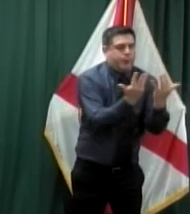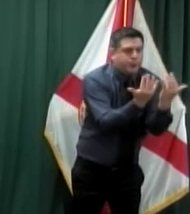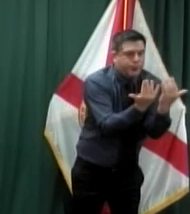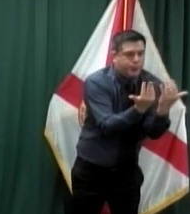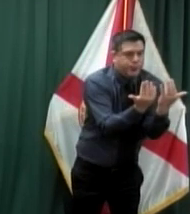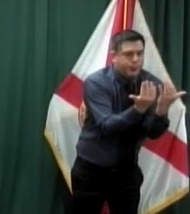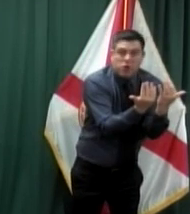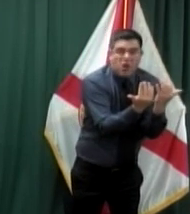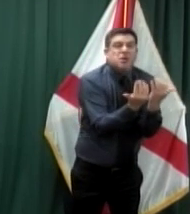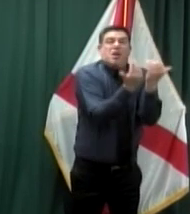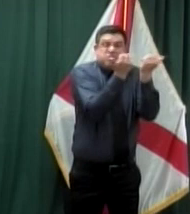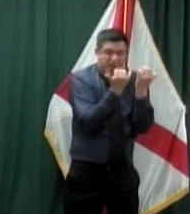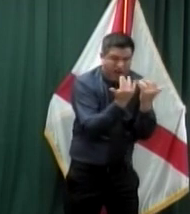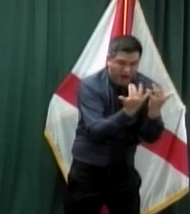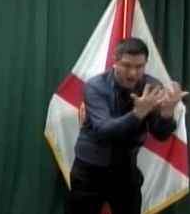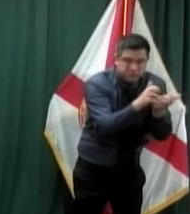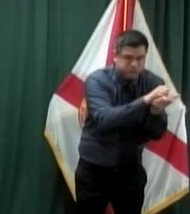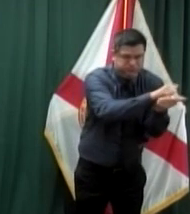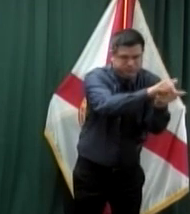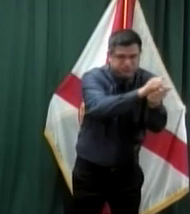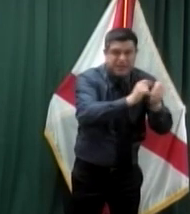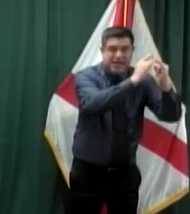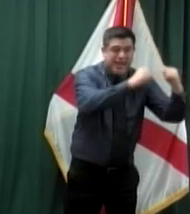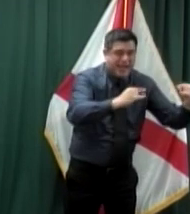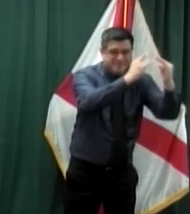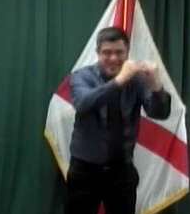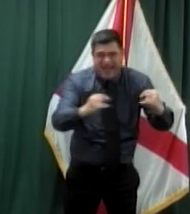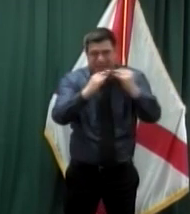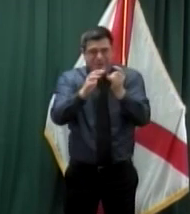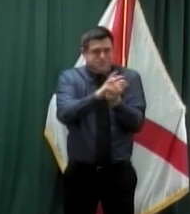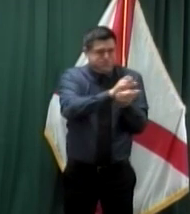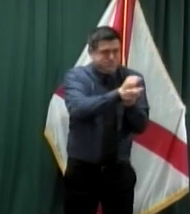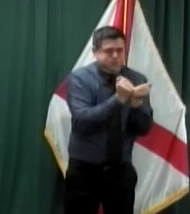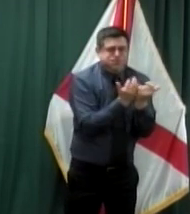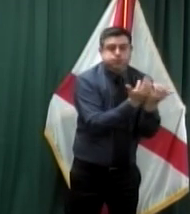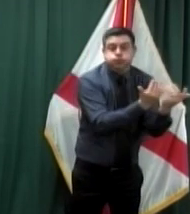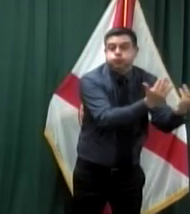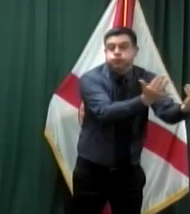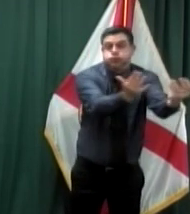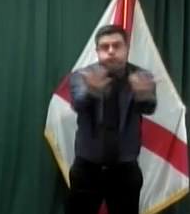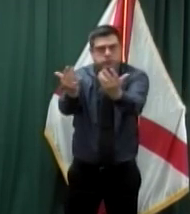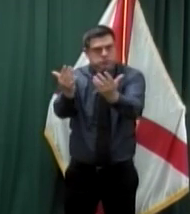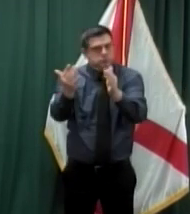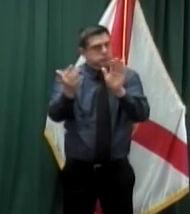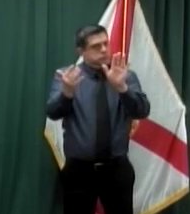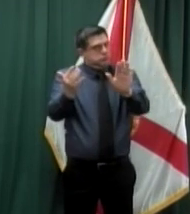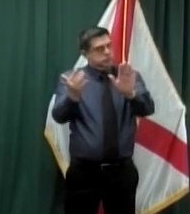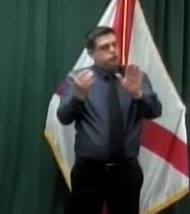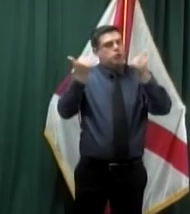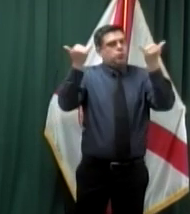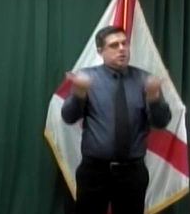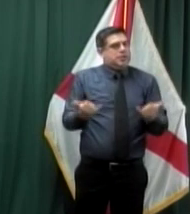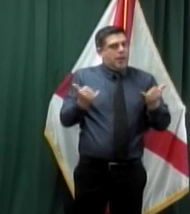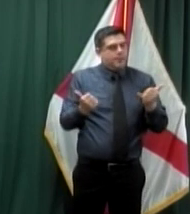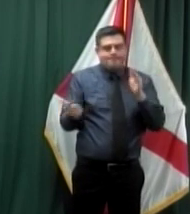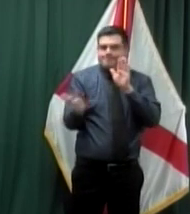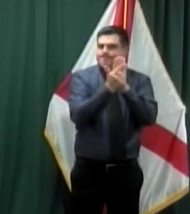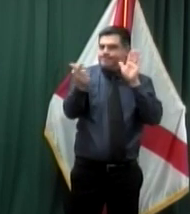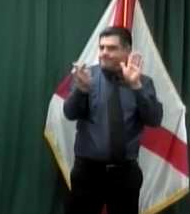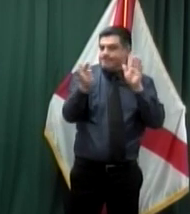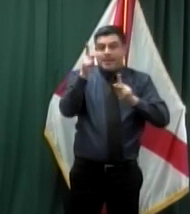camp. So what does the burn ban mean for our residents? At this time, the general public is prohibited